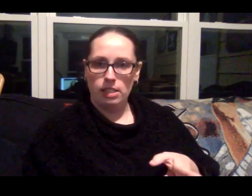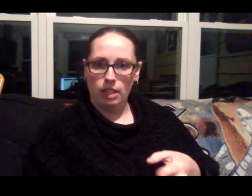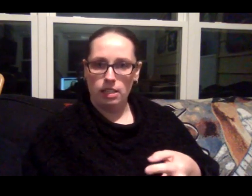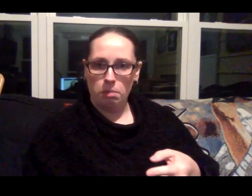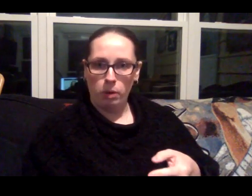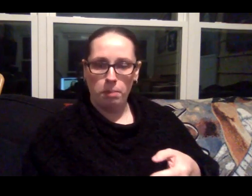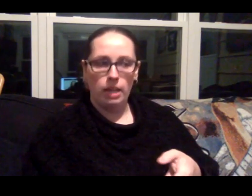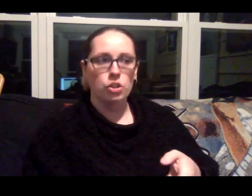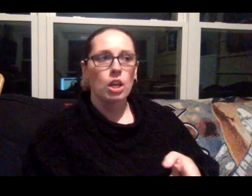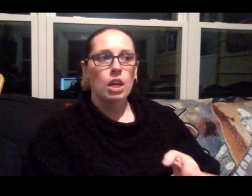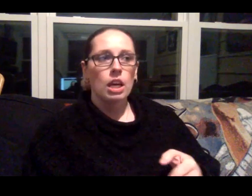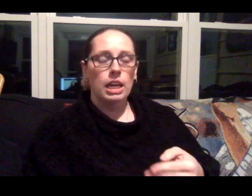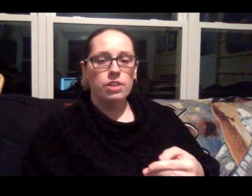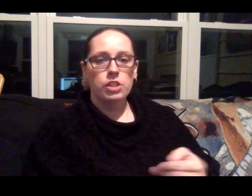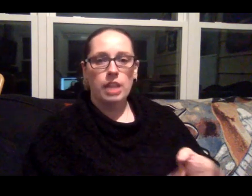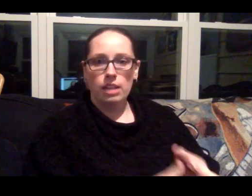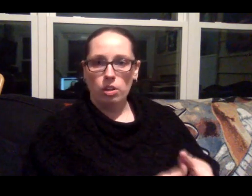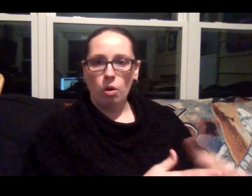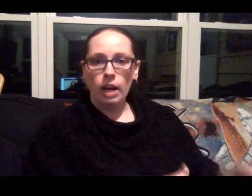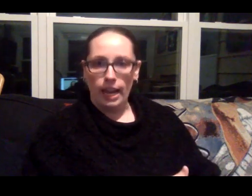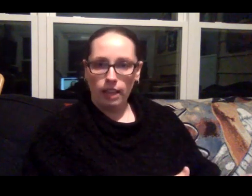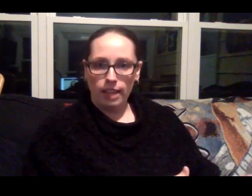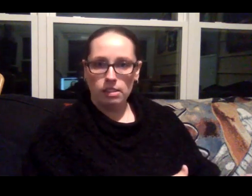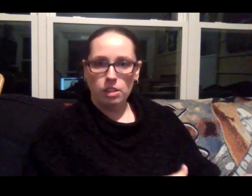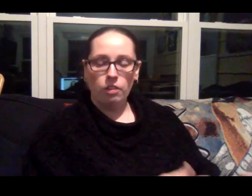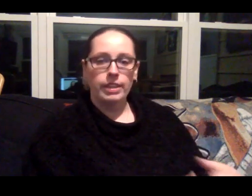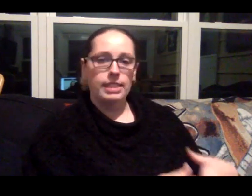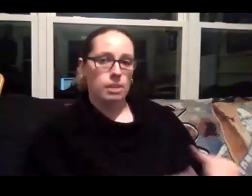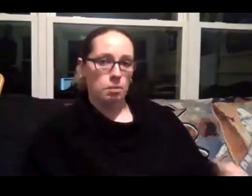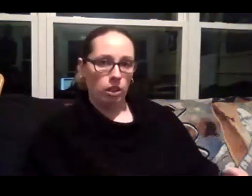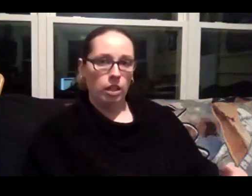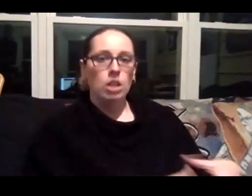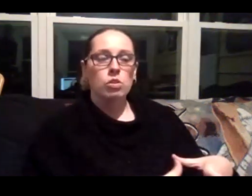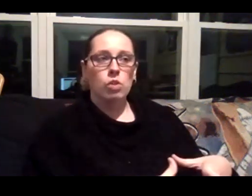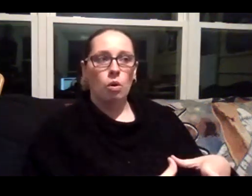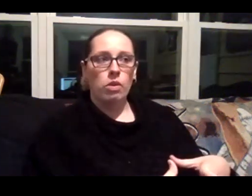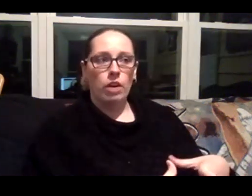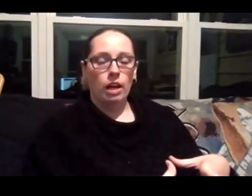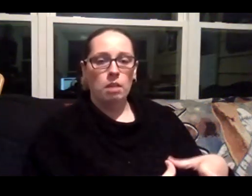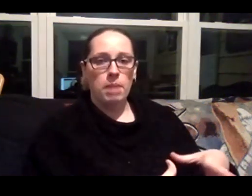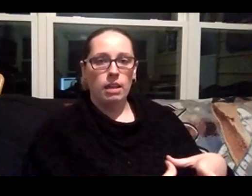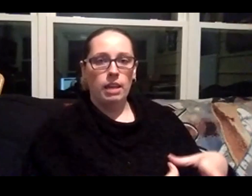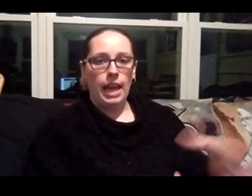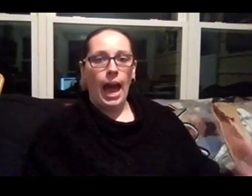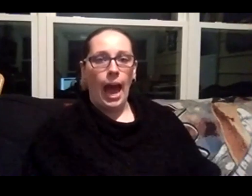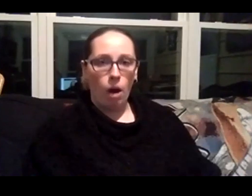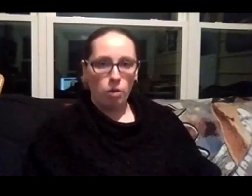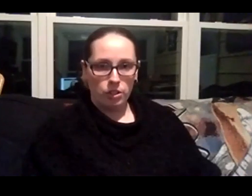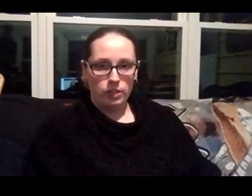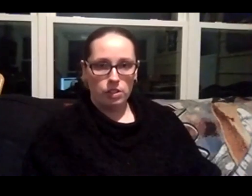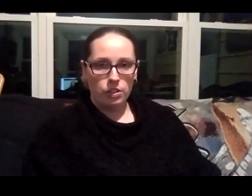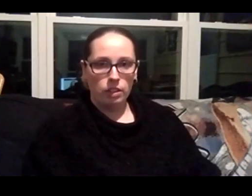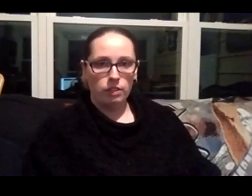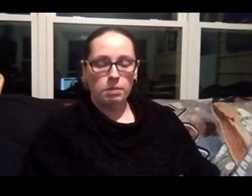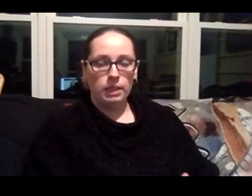apraxia kid support page. Each state has their own guidelines. They're very similar. So they're not going to mandate how the